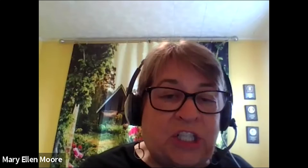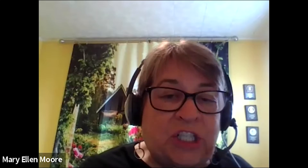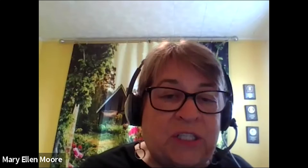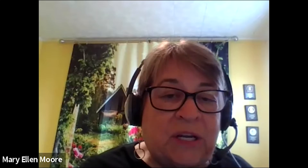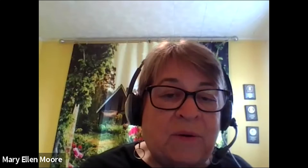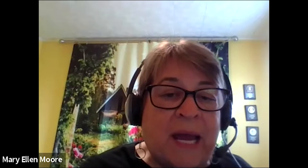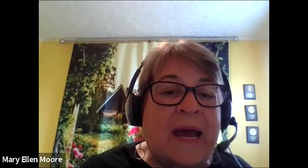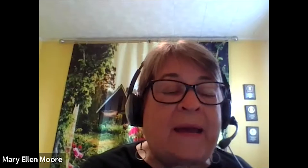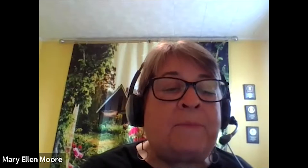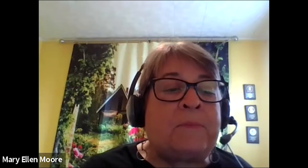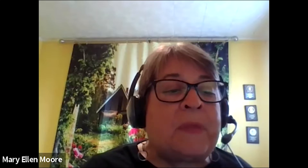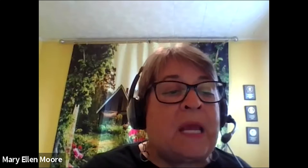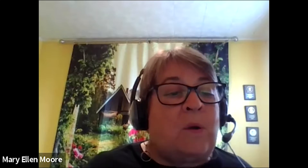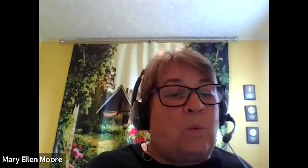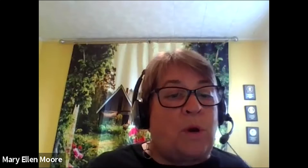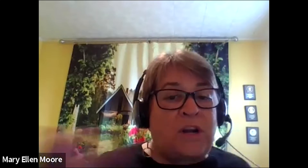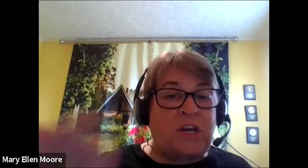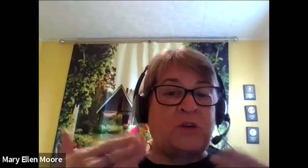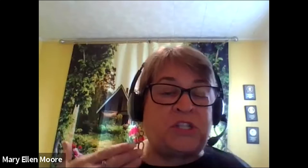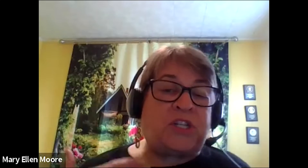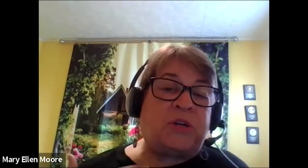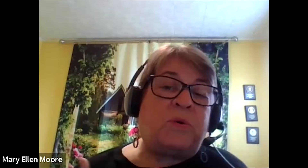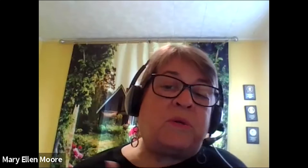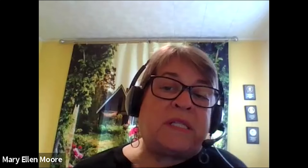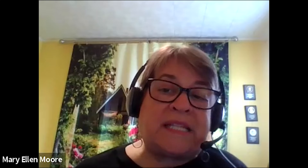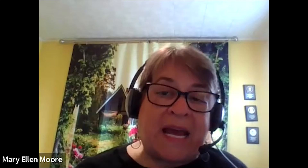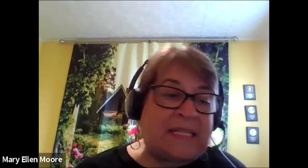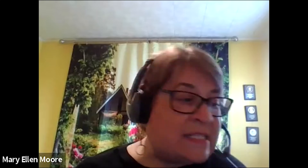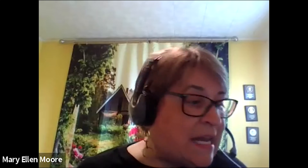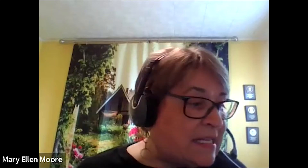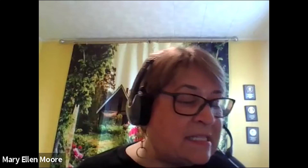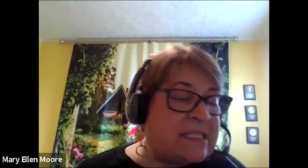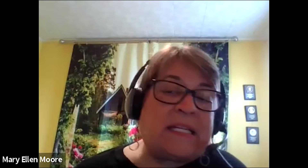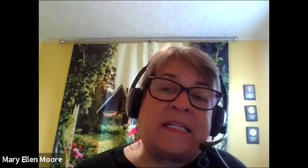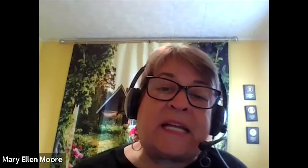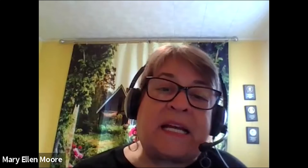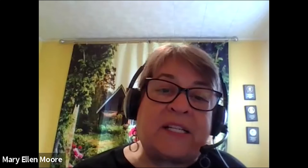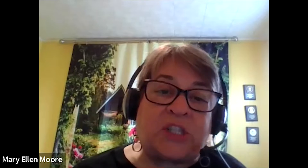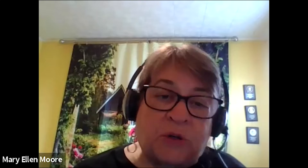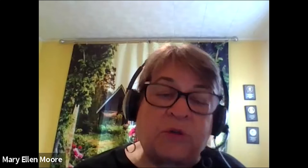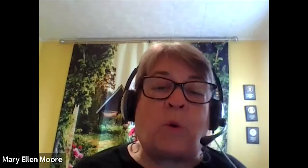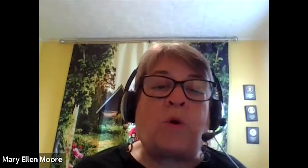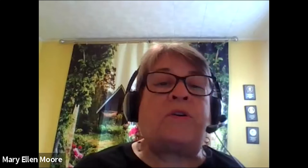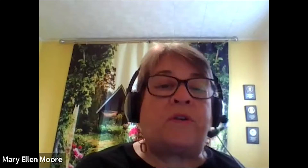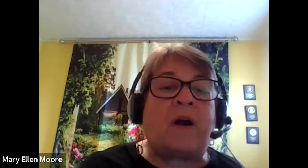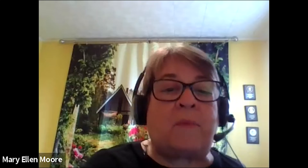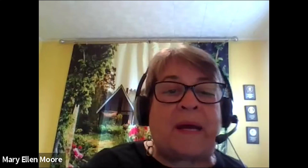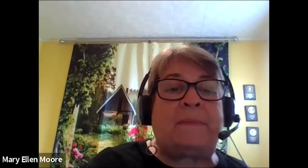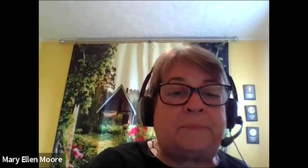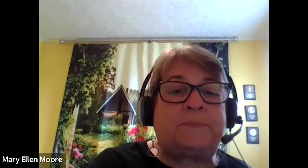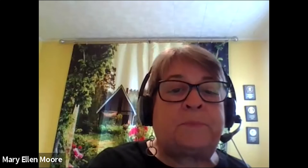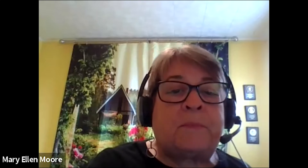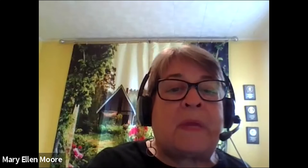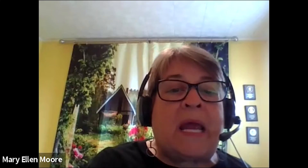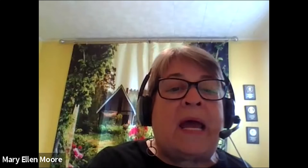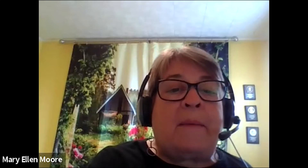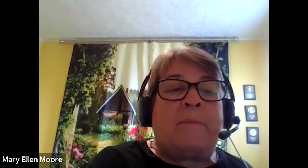English, okay? We're used to saying sentences in a certain order, aren't we? But